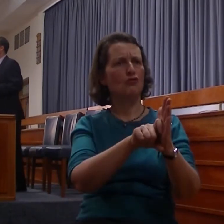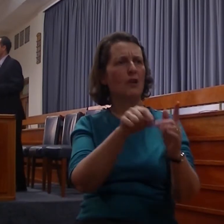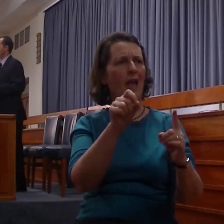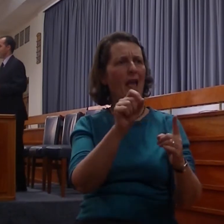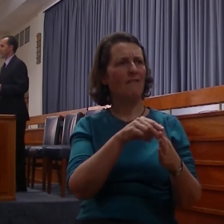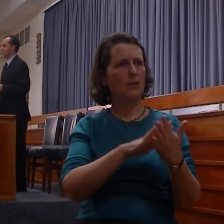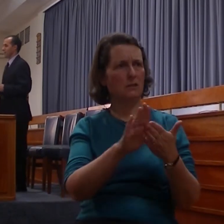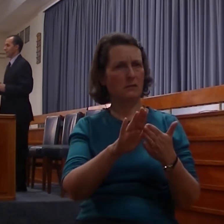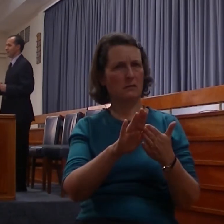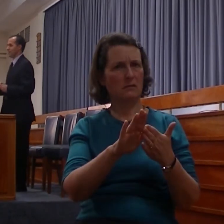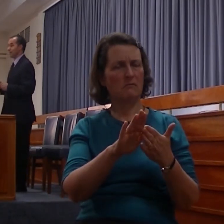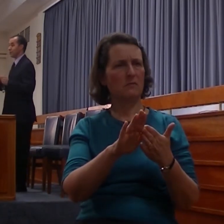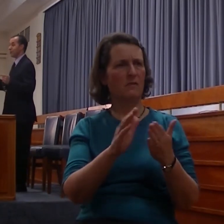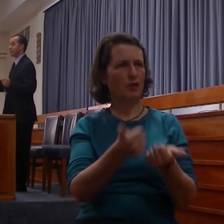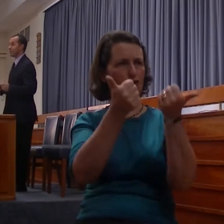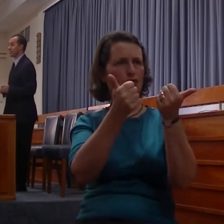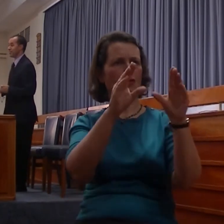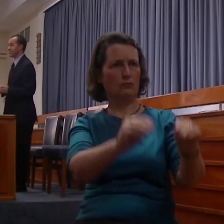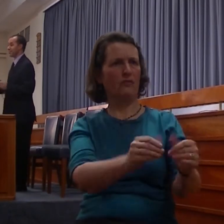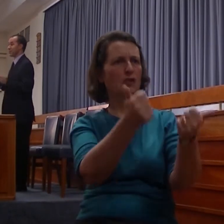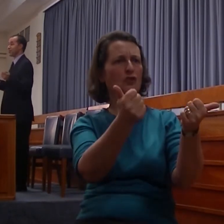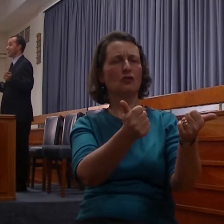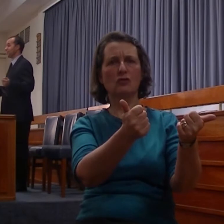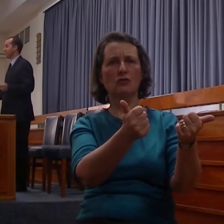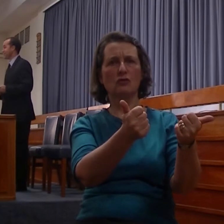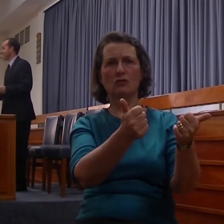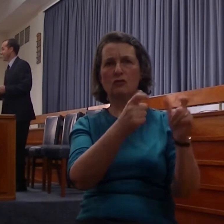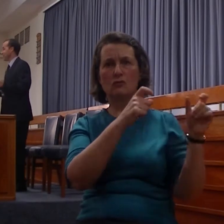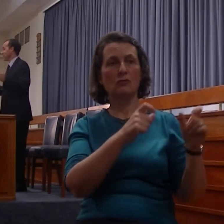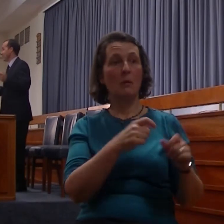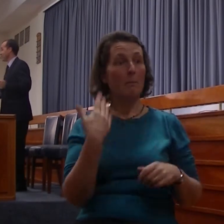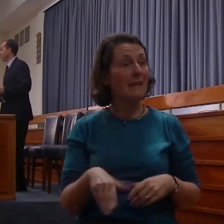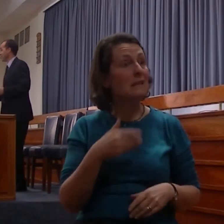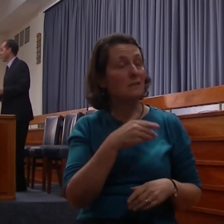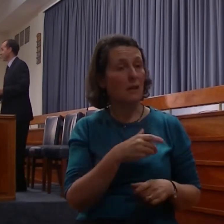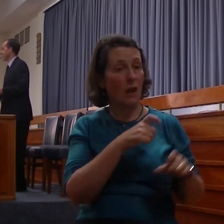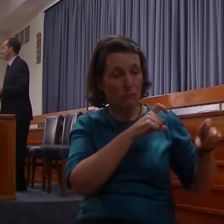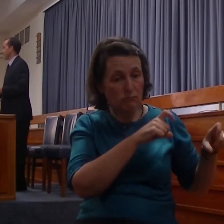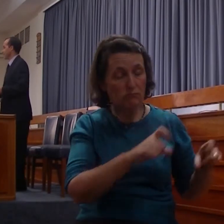the church of Ephesus did not exist anymore.